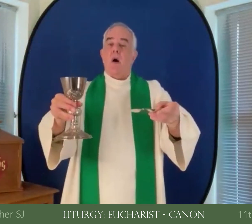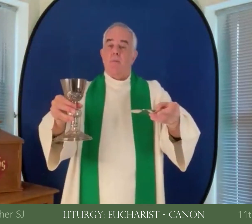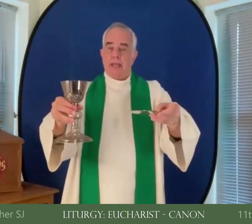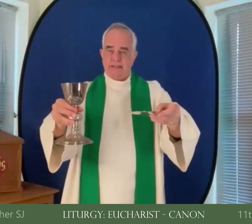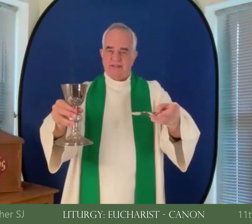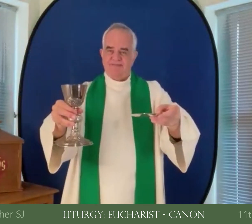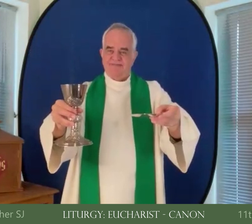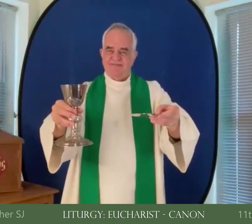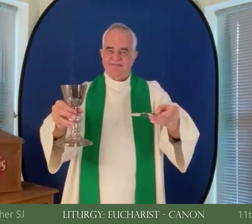Amen.